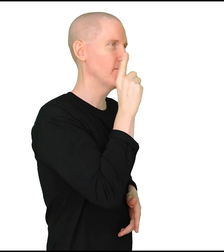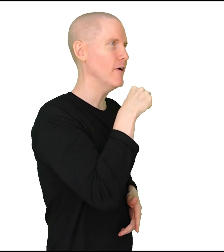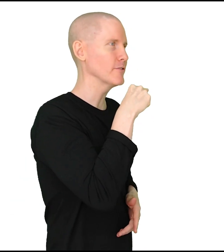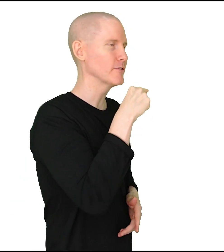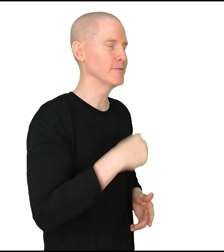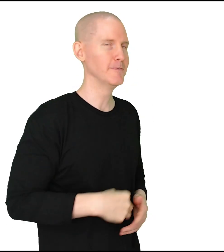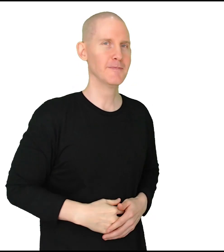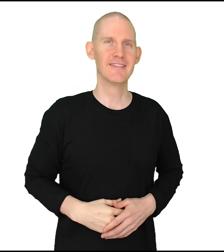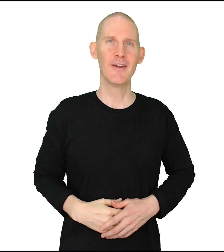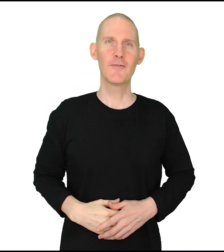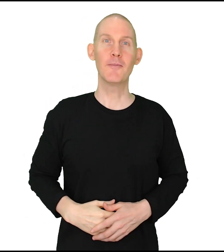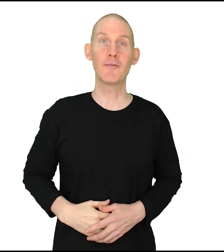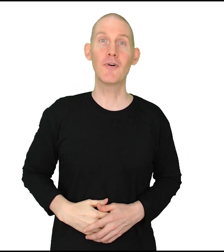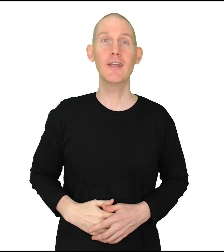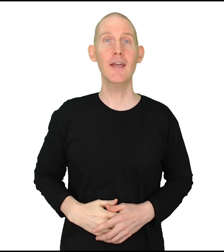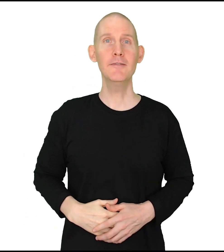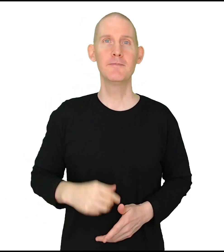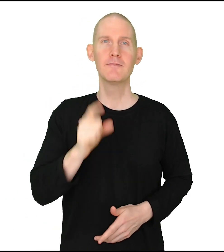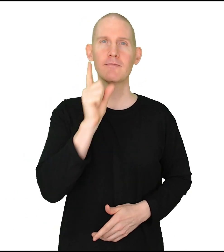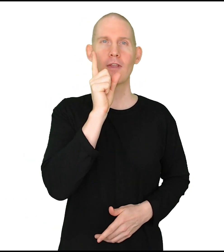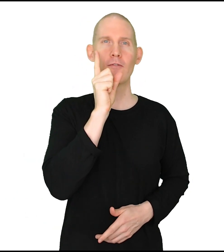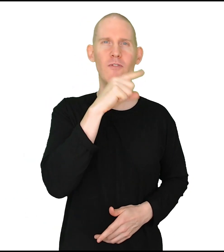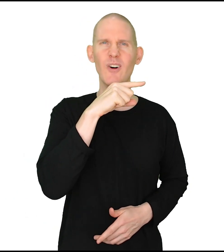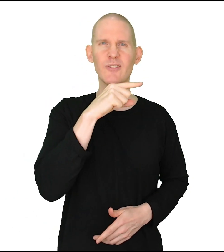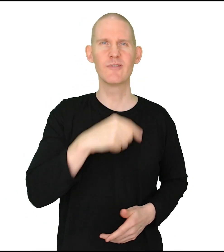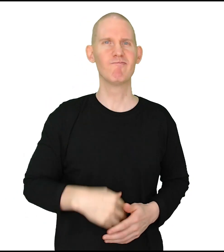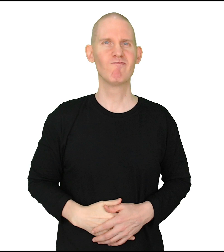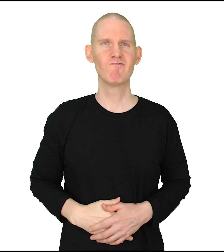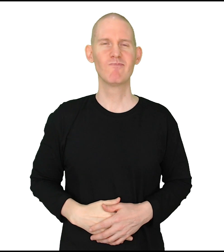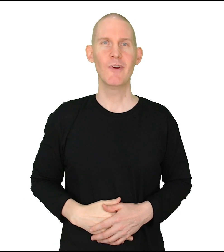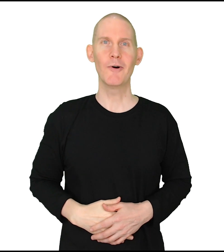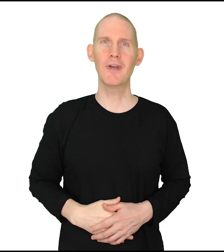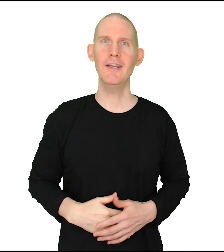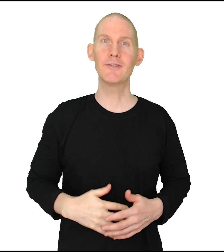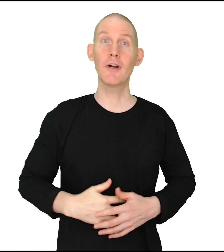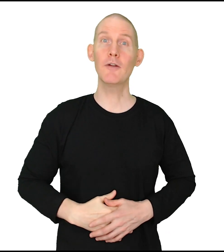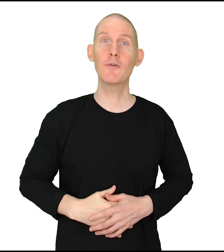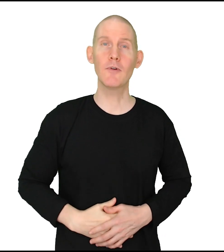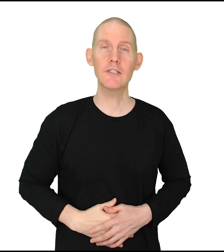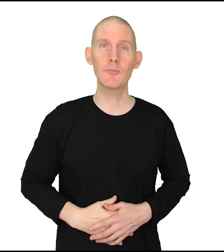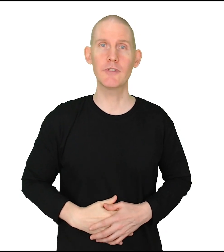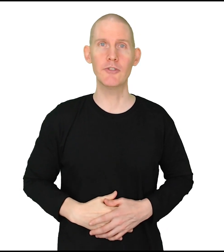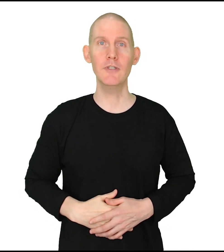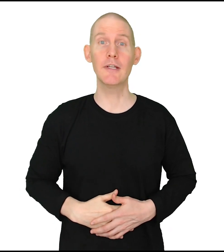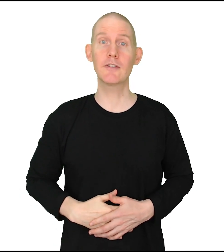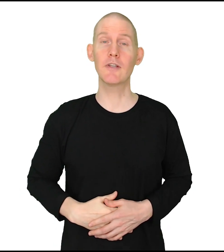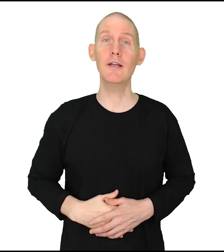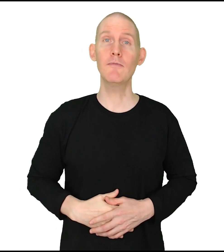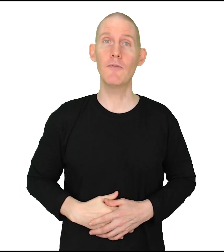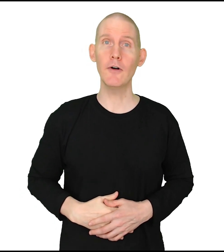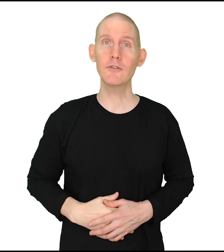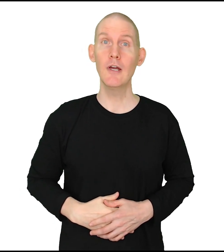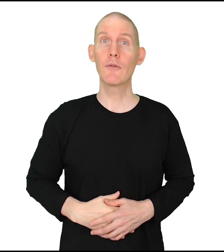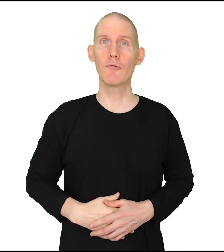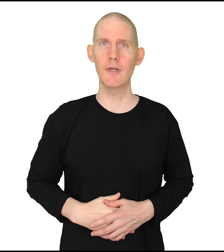false. From the front again, false. Okay, starting from the rest position, let's sign false 3